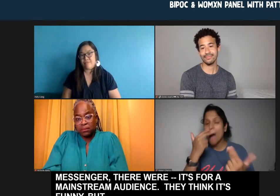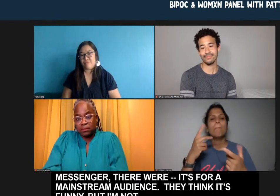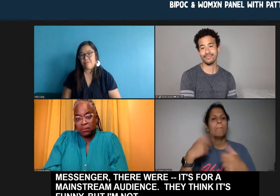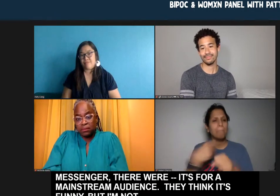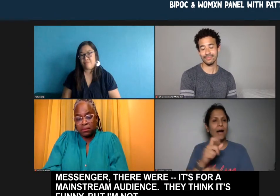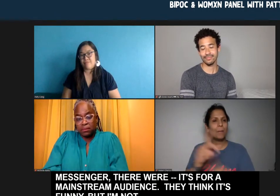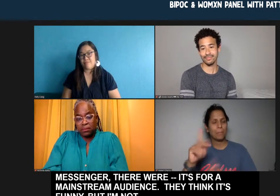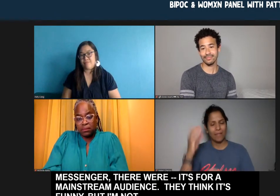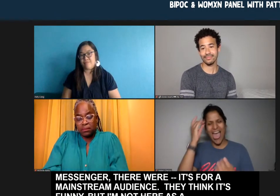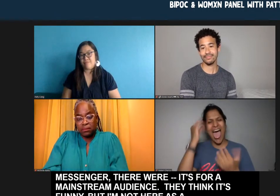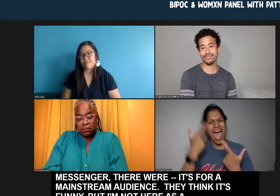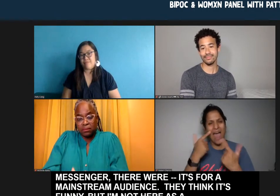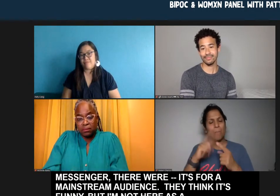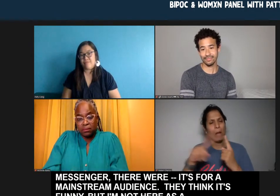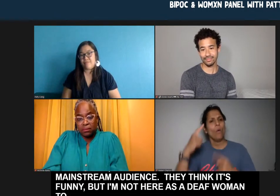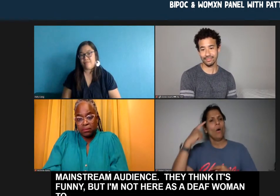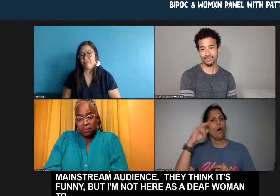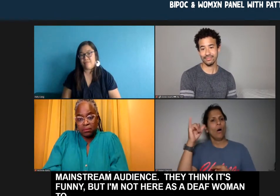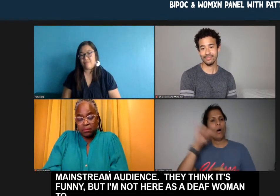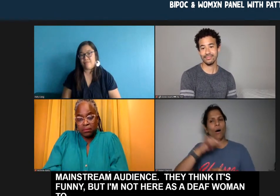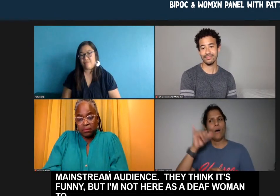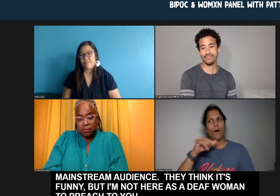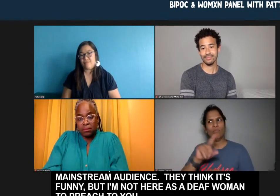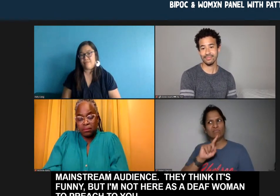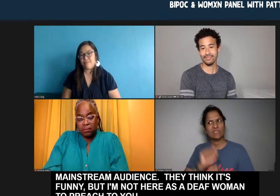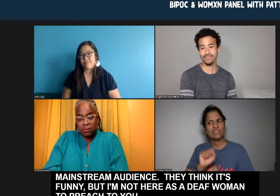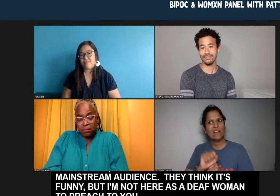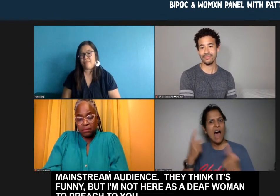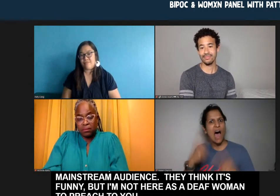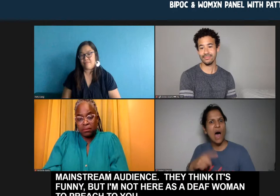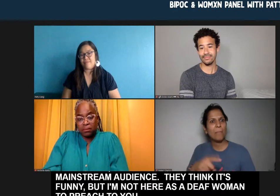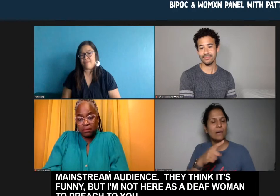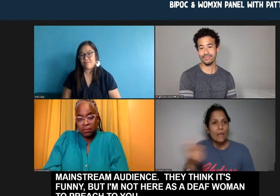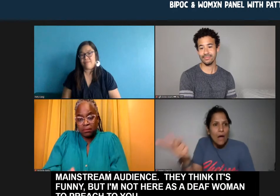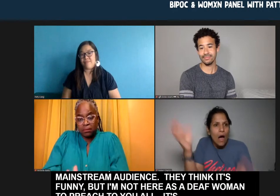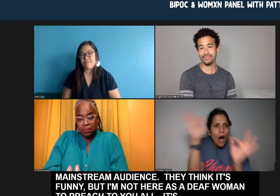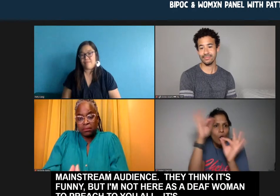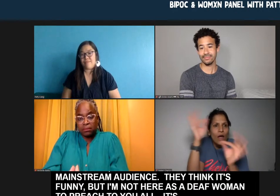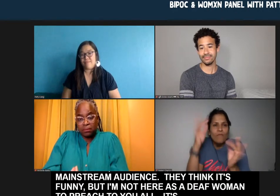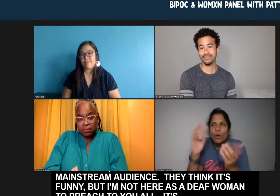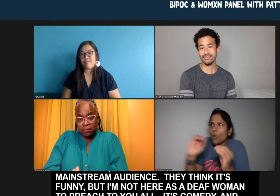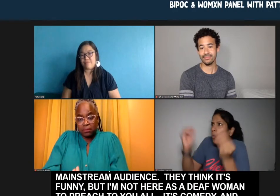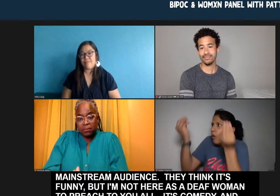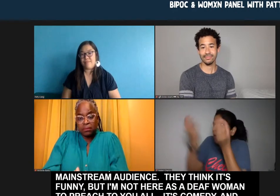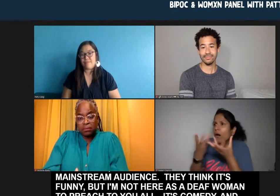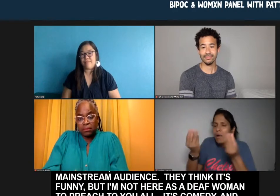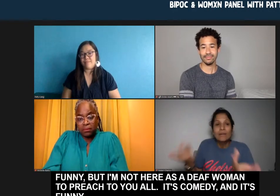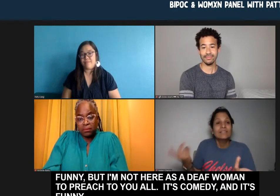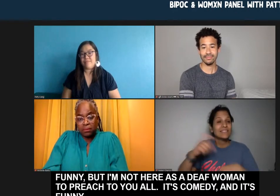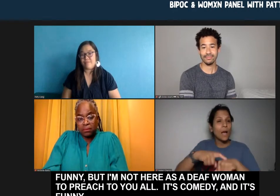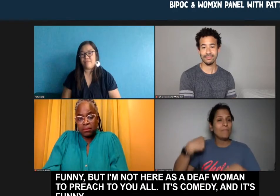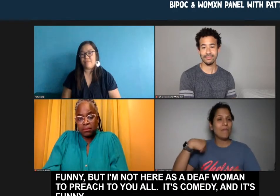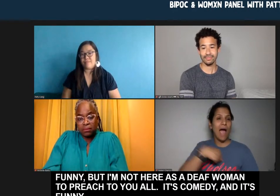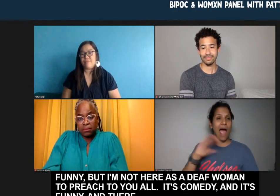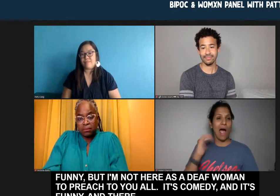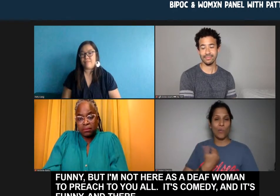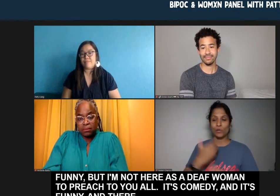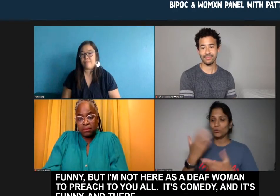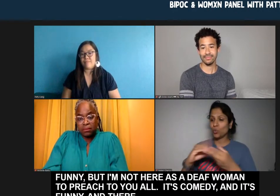all. I mean, it is comedy and it's funny and there's teasing situations, but then there's also things that really happen in the real world issues